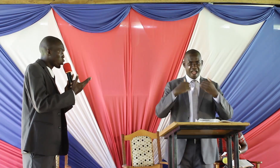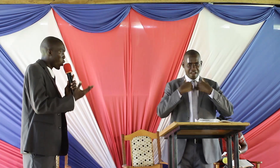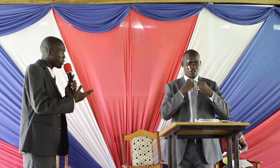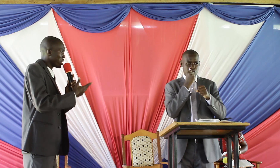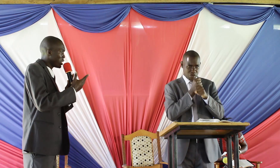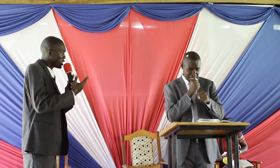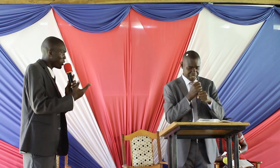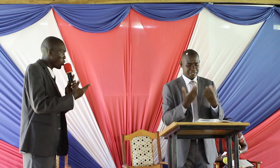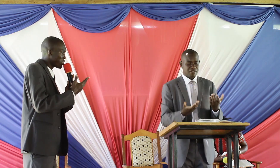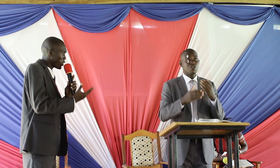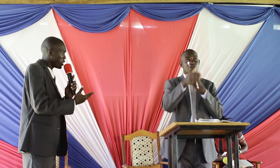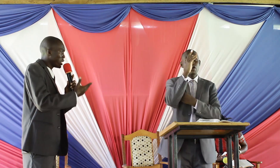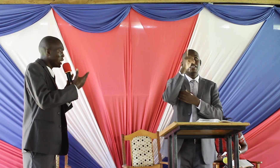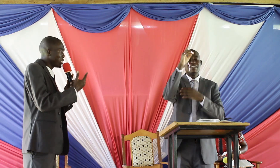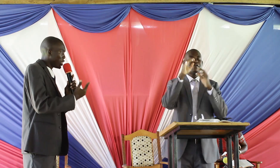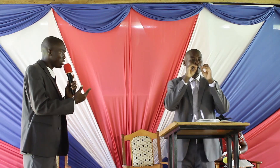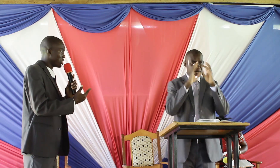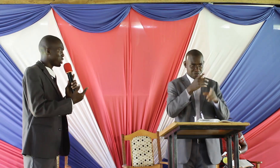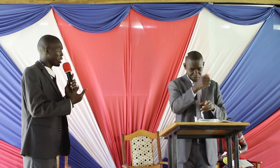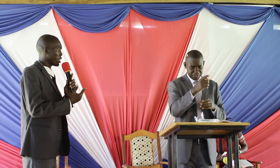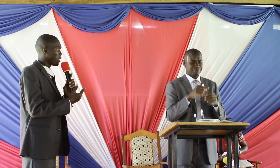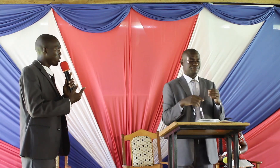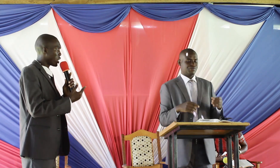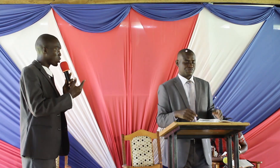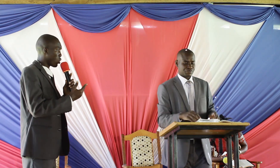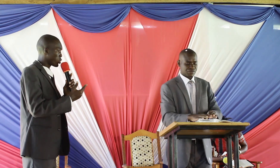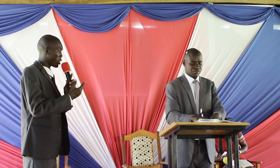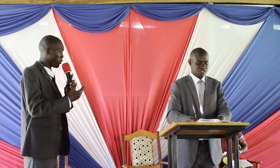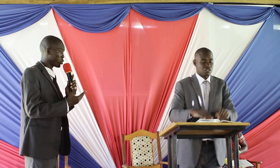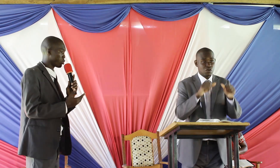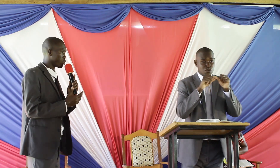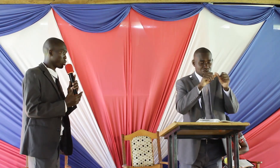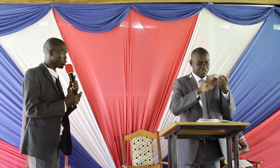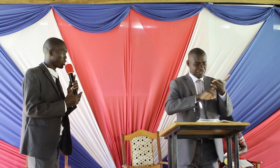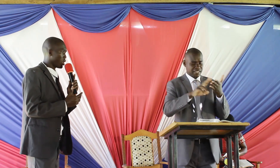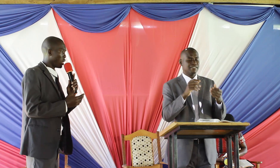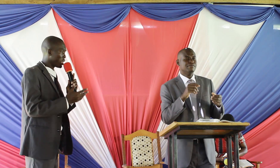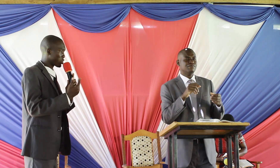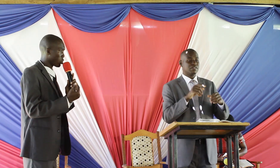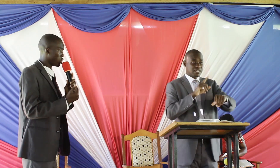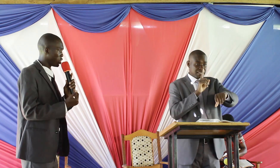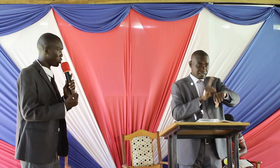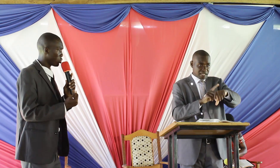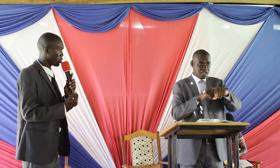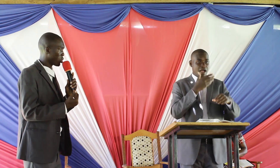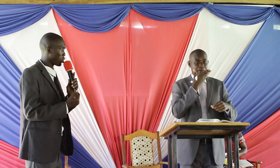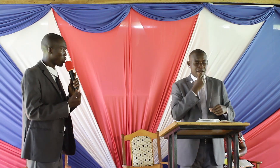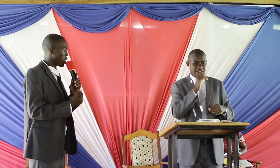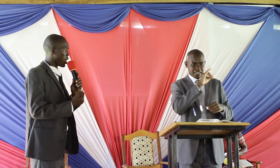We have to copy what David did. That's what we have to do. Let us